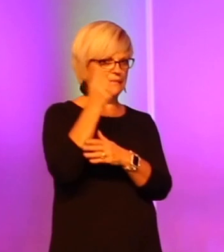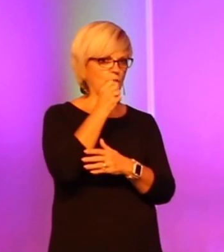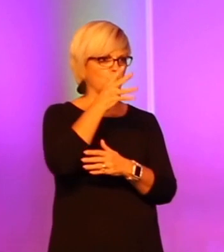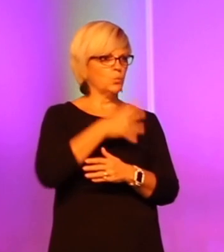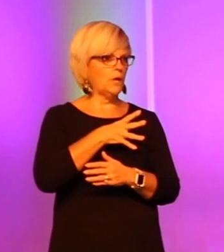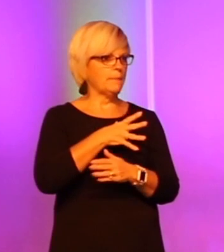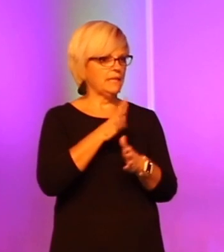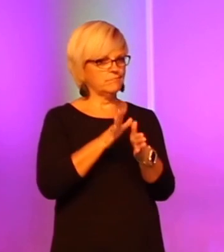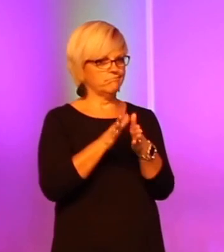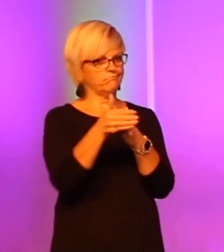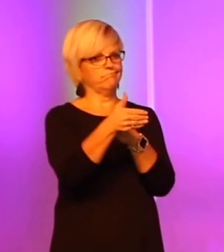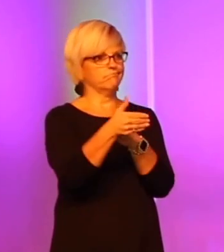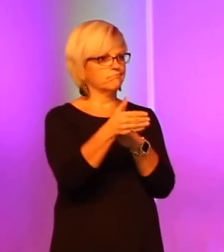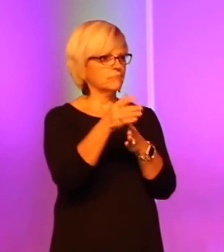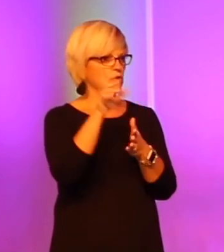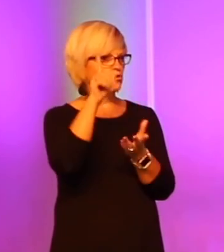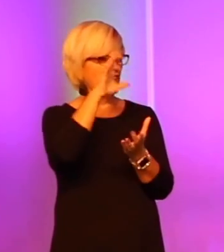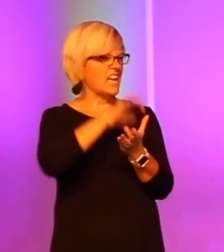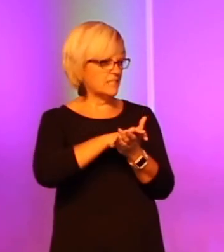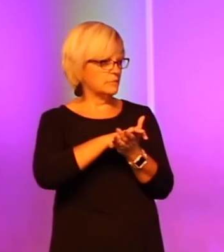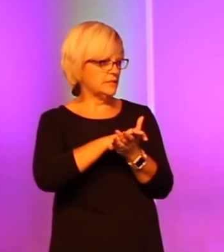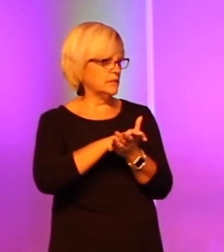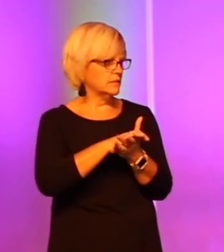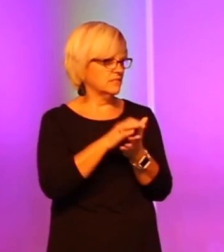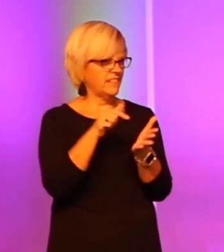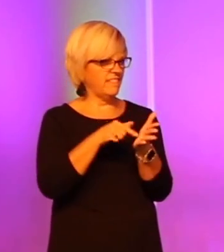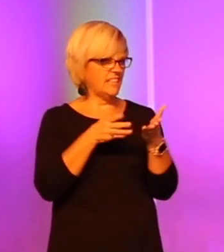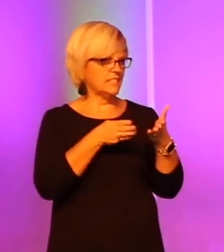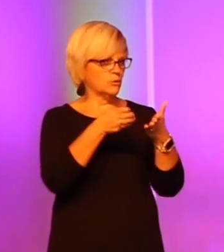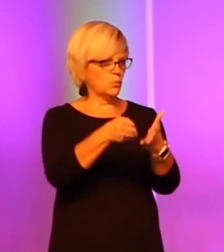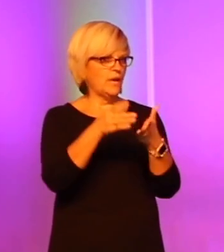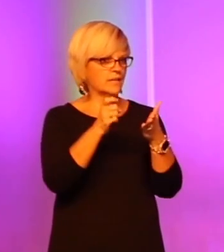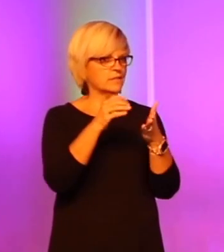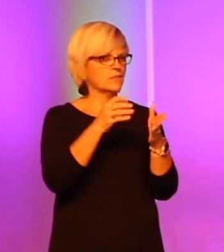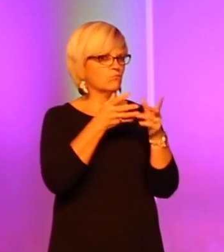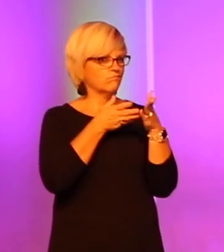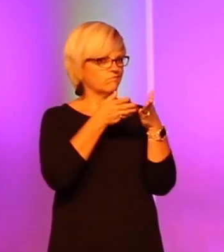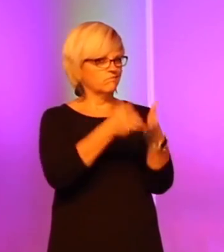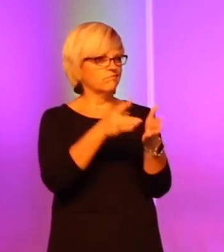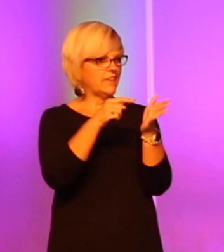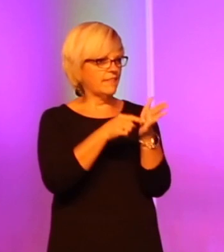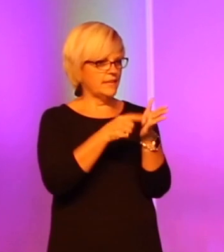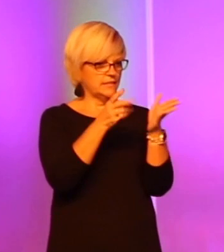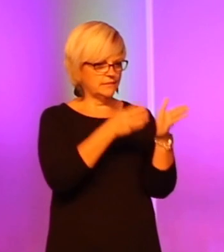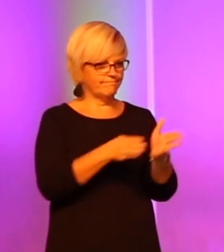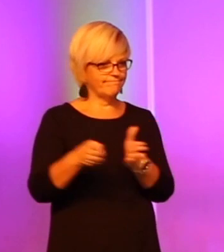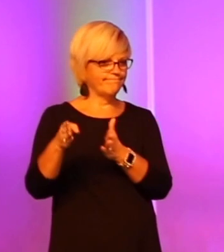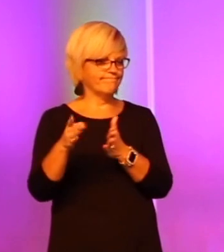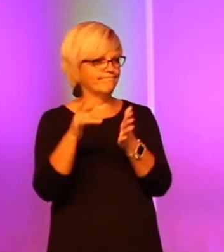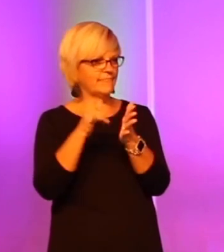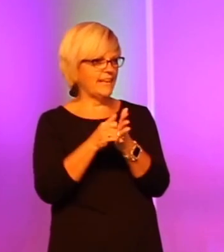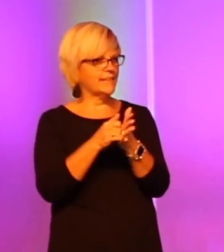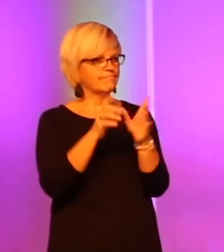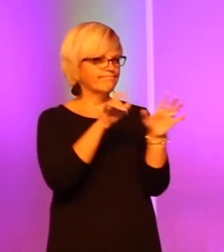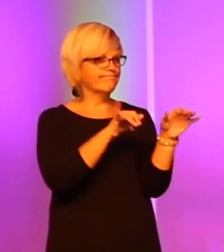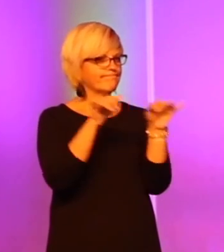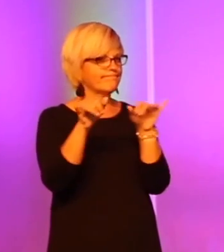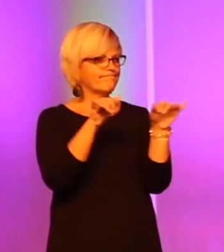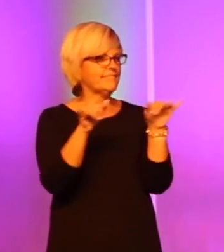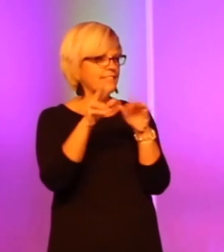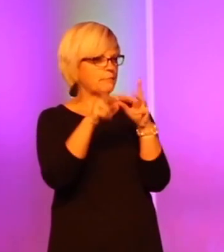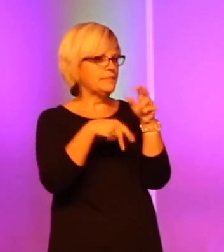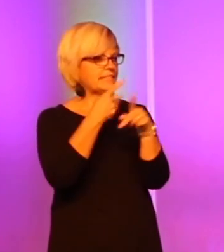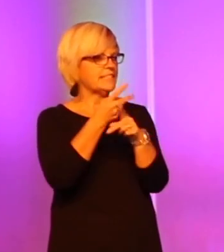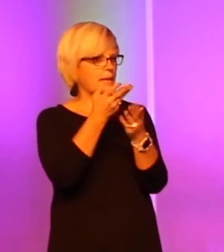being unfaithful to her husband in this way. And so it follows in this consistent pattern that this chapter kind of does the same sort of